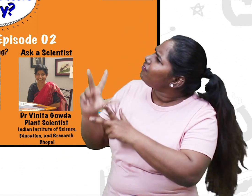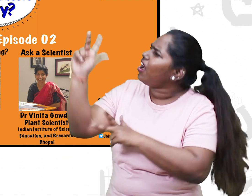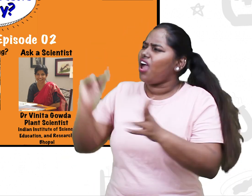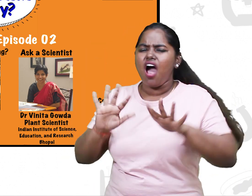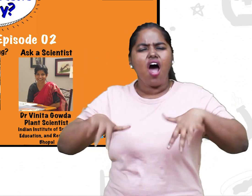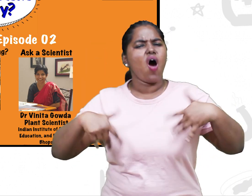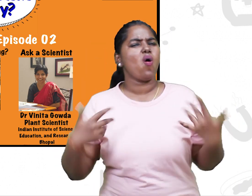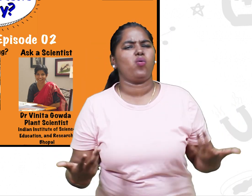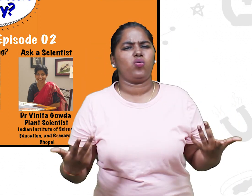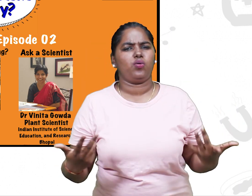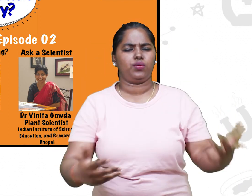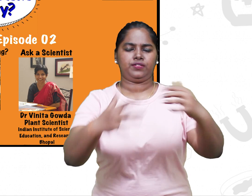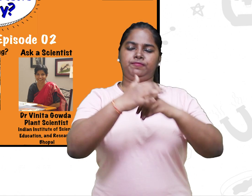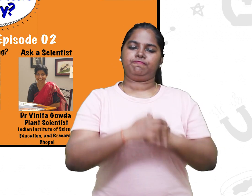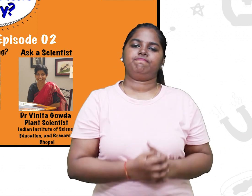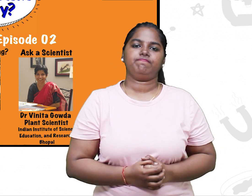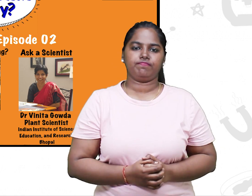growing.